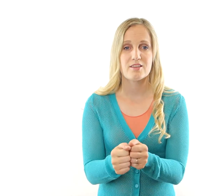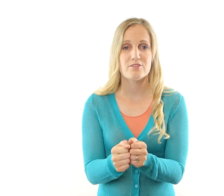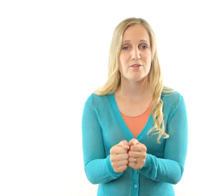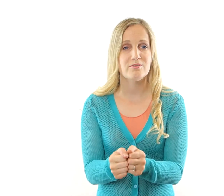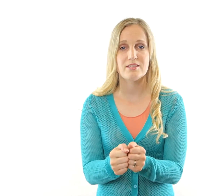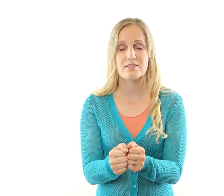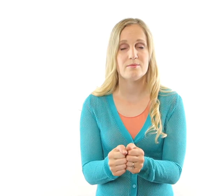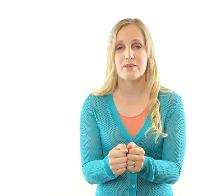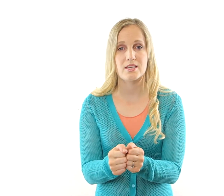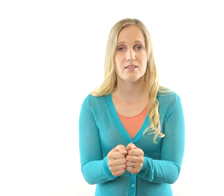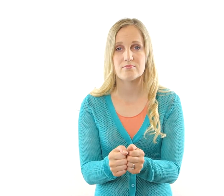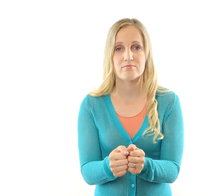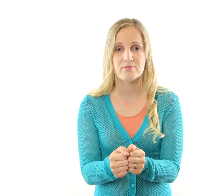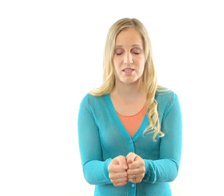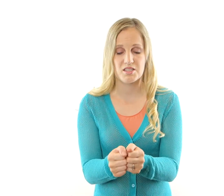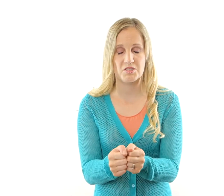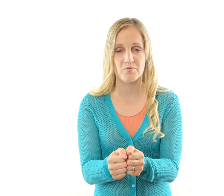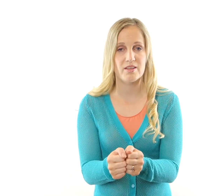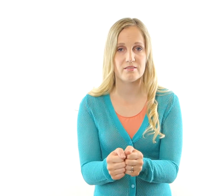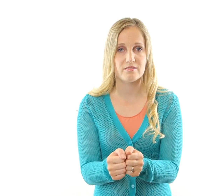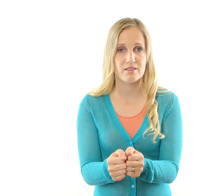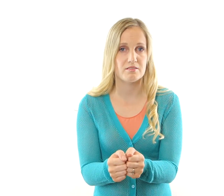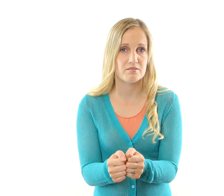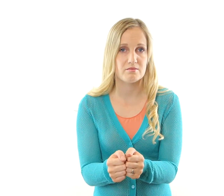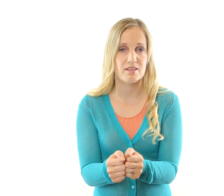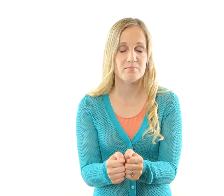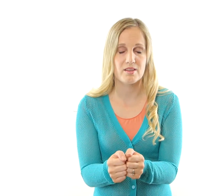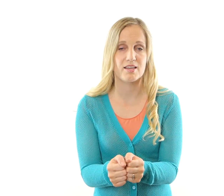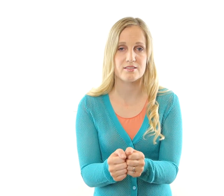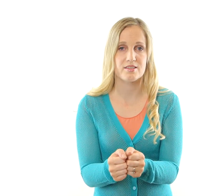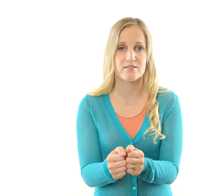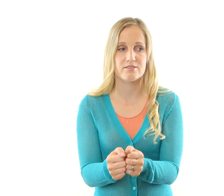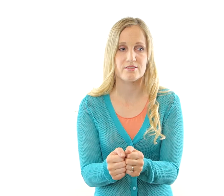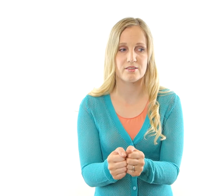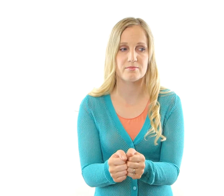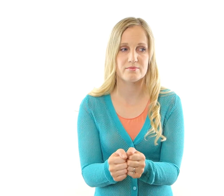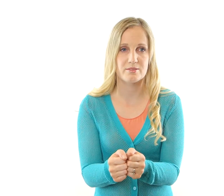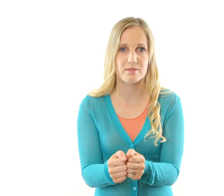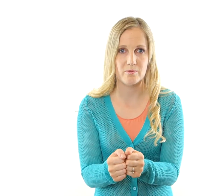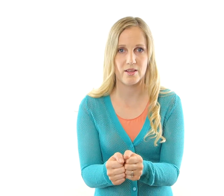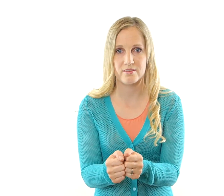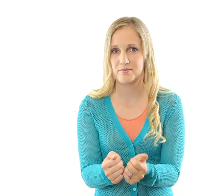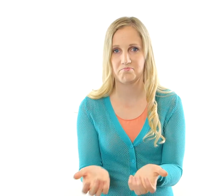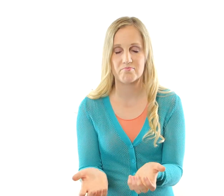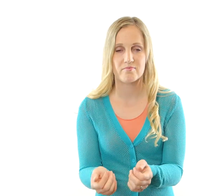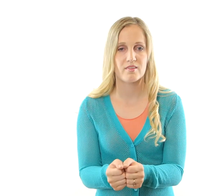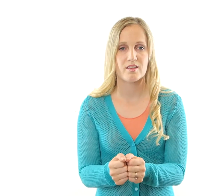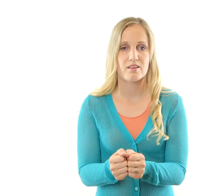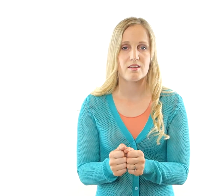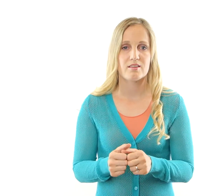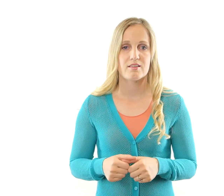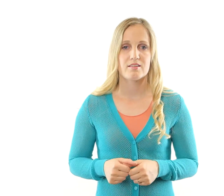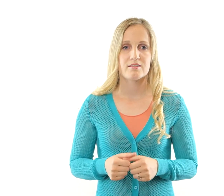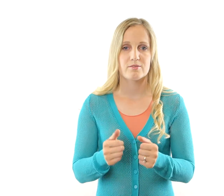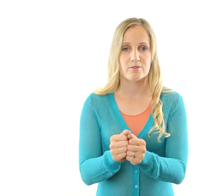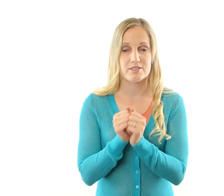You don't need the to be, because this with implies that you're going to be with, or